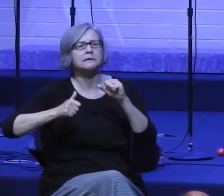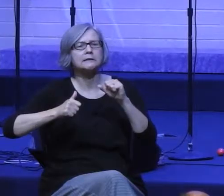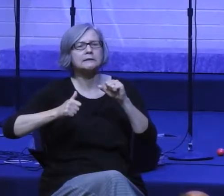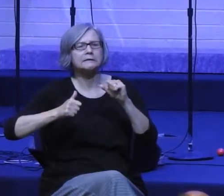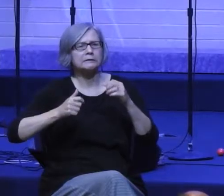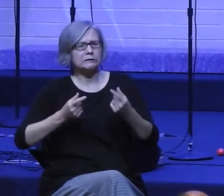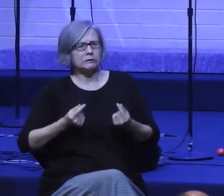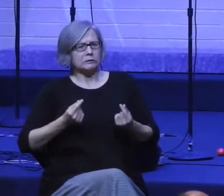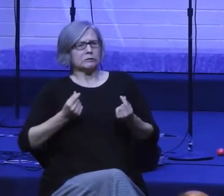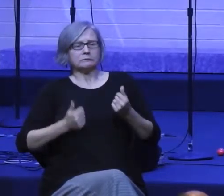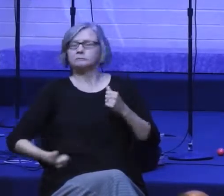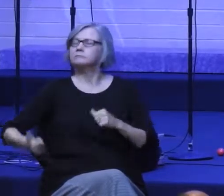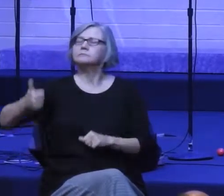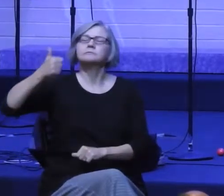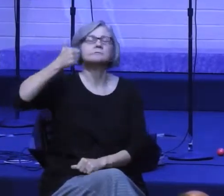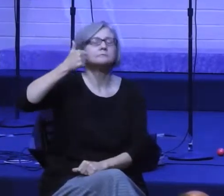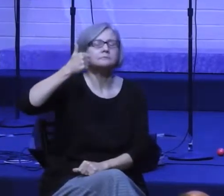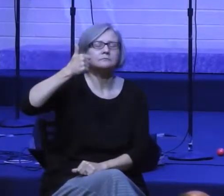our suffering,